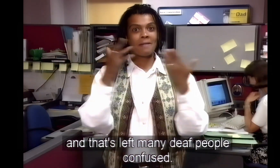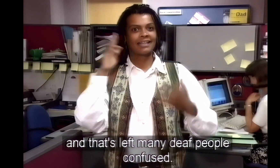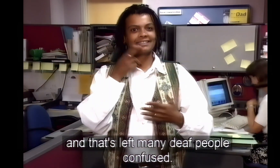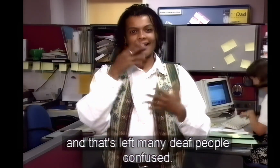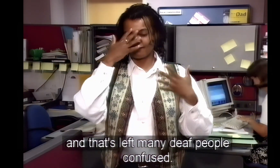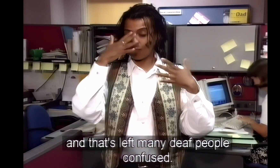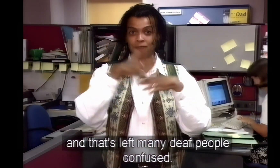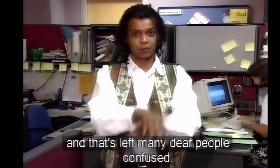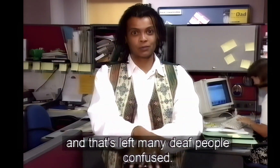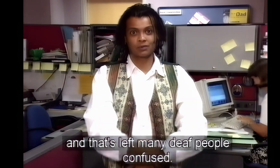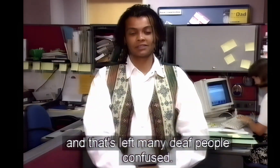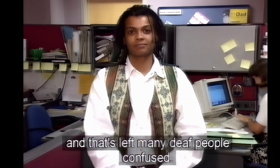that's left many deaf people confused.